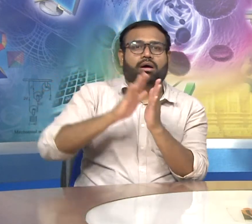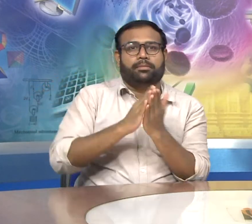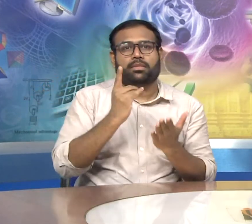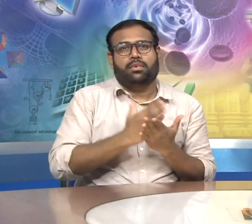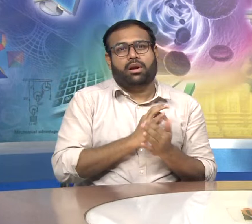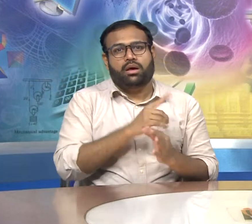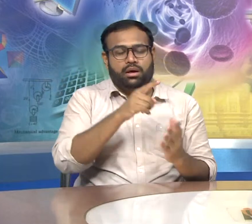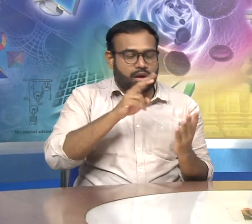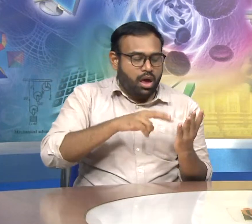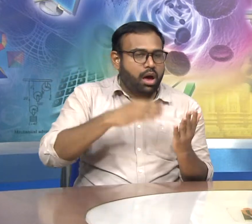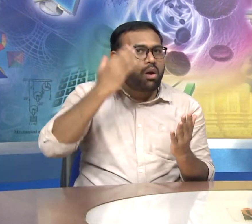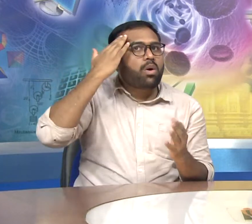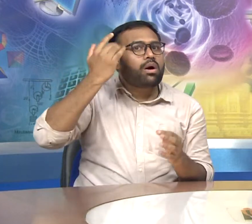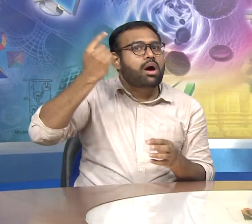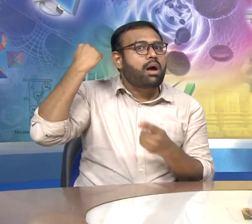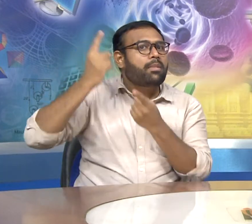organizations they serve.